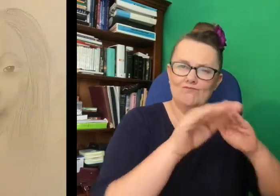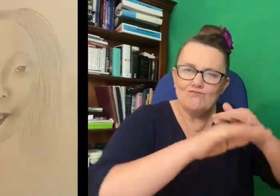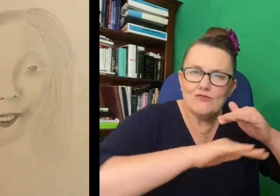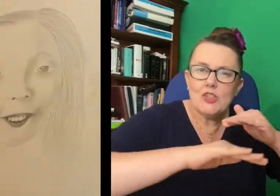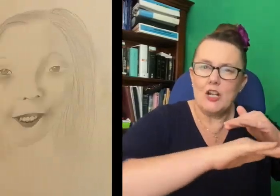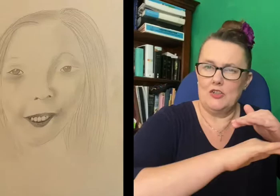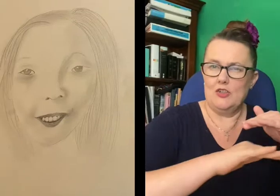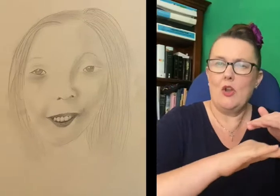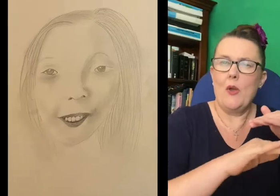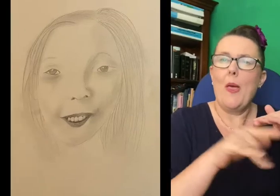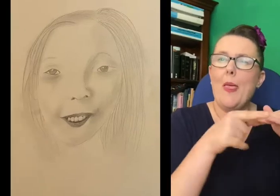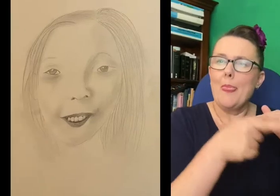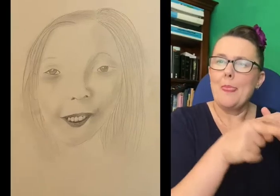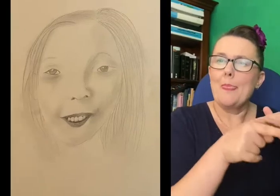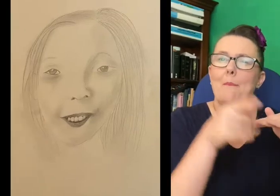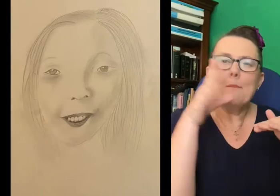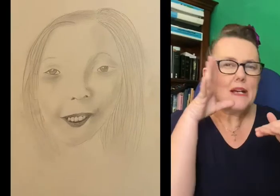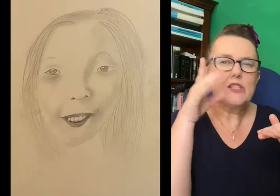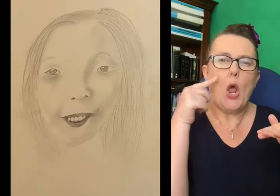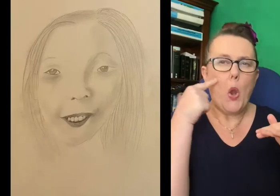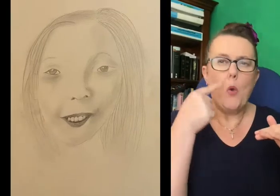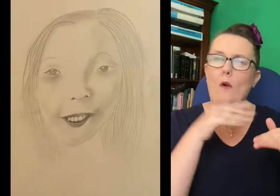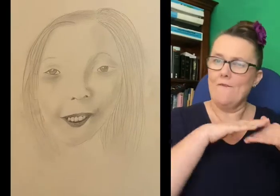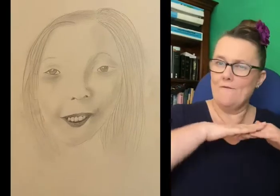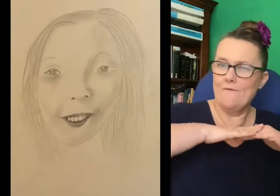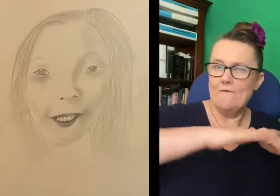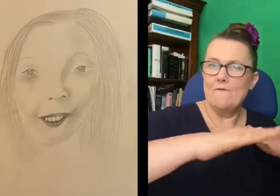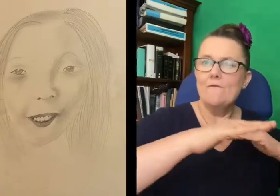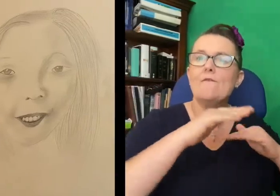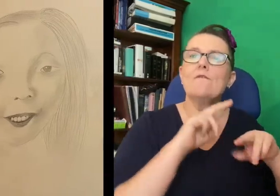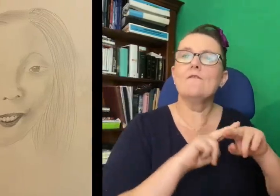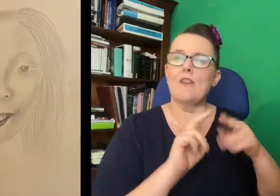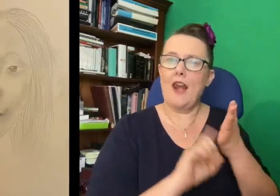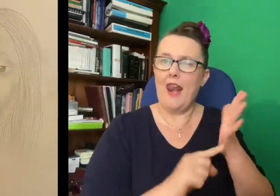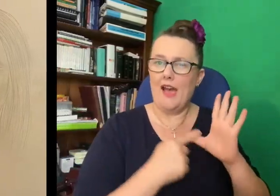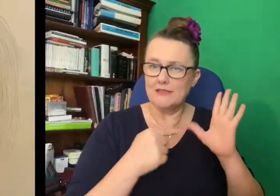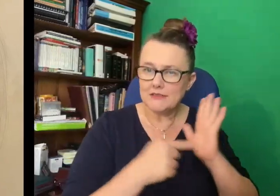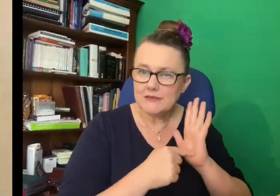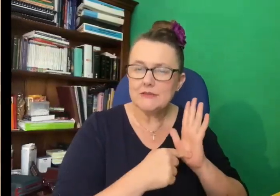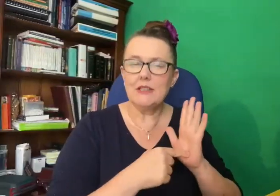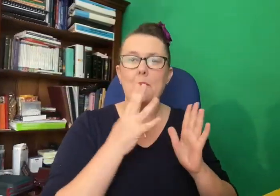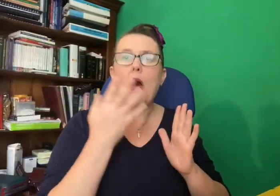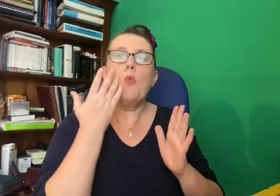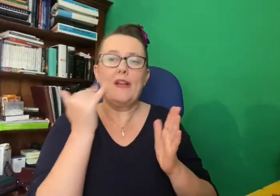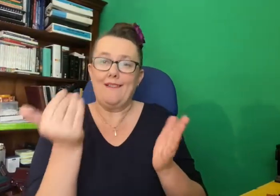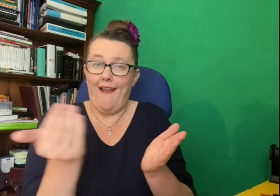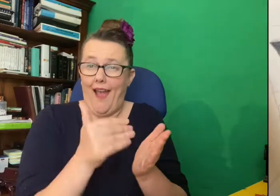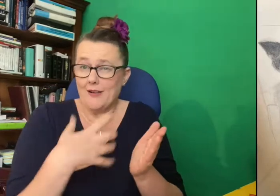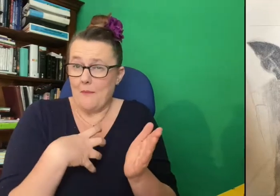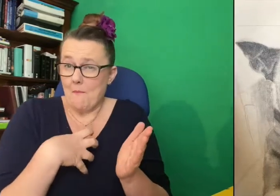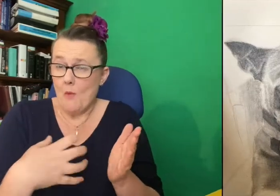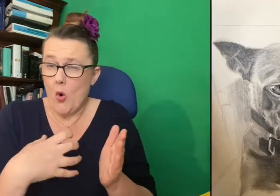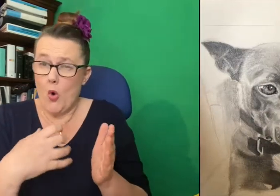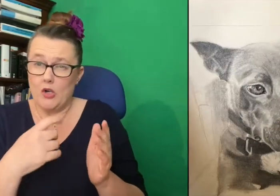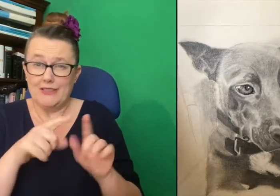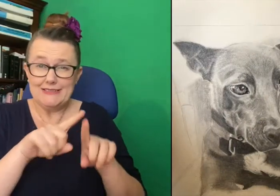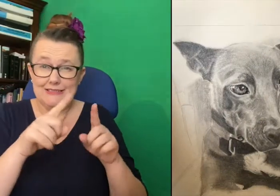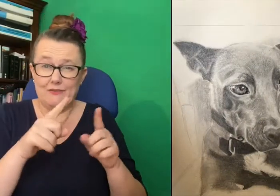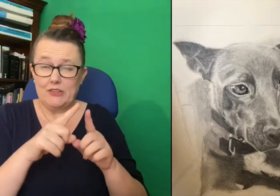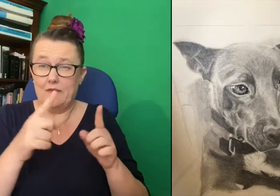and you draw something with very limited values, limited shades, the drawing will look flat. But